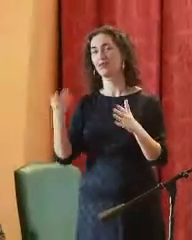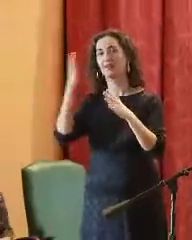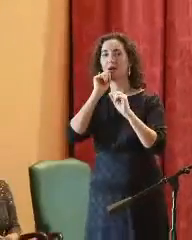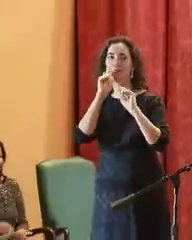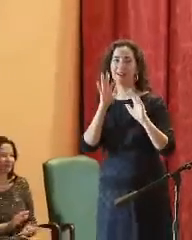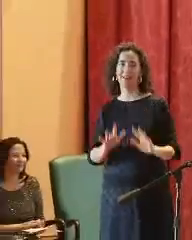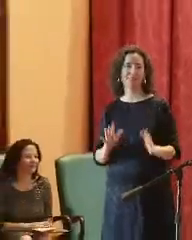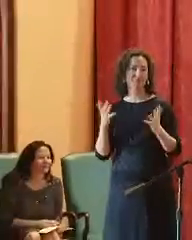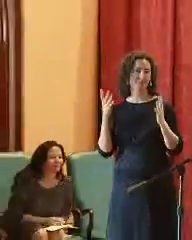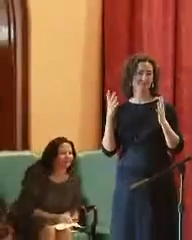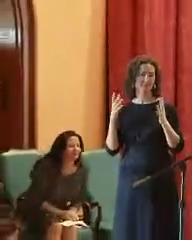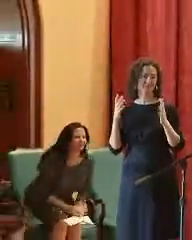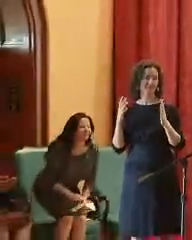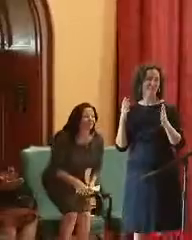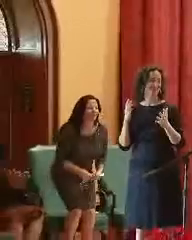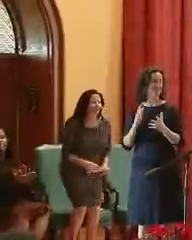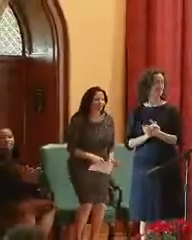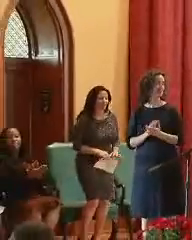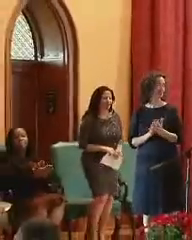bless.